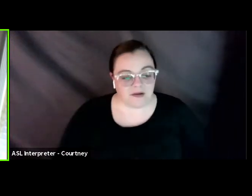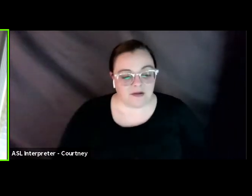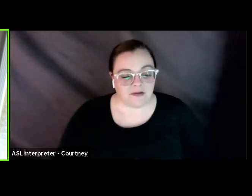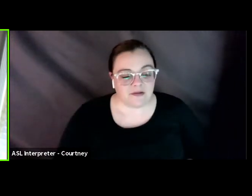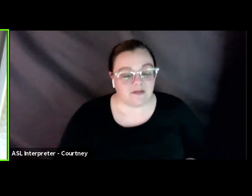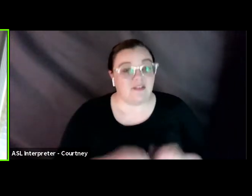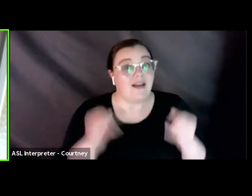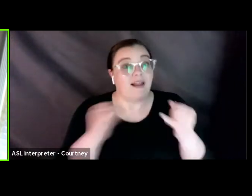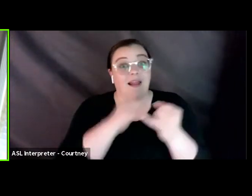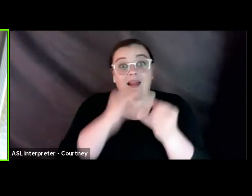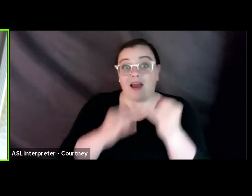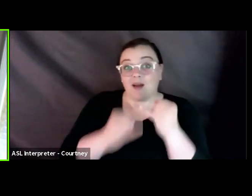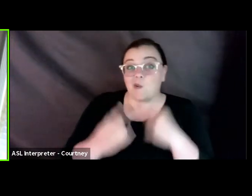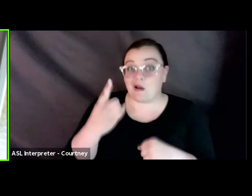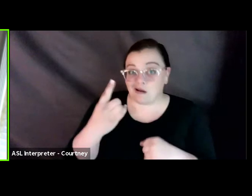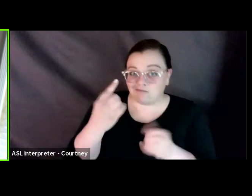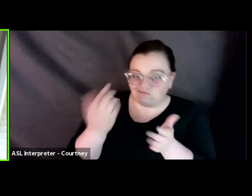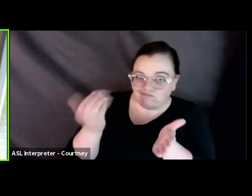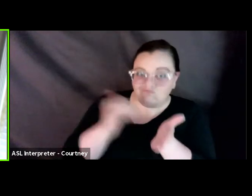Last one.